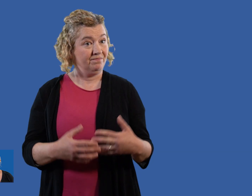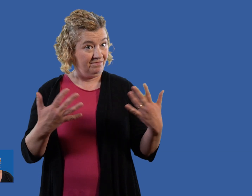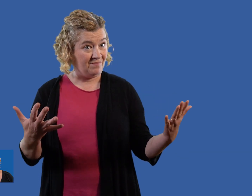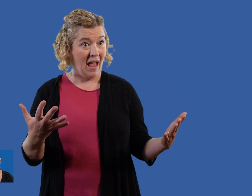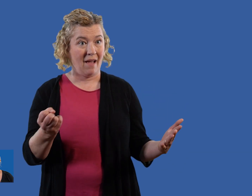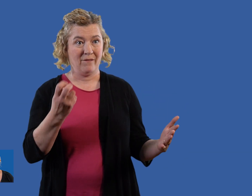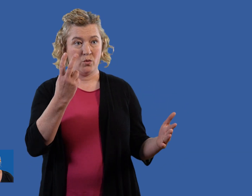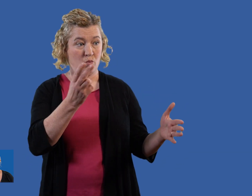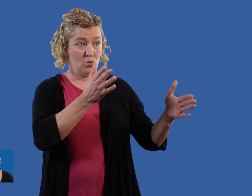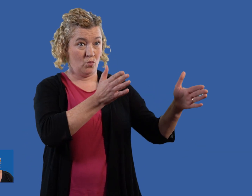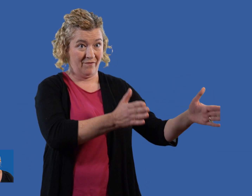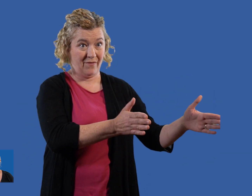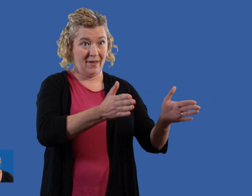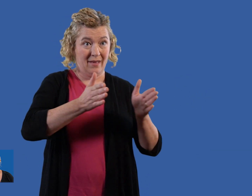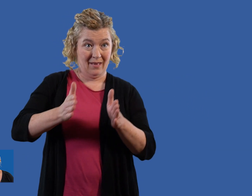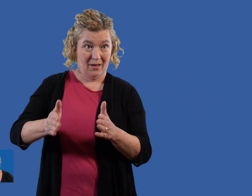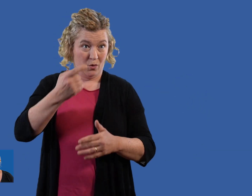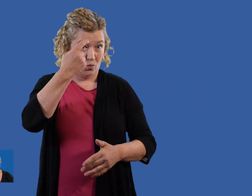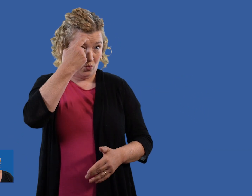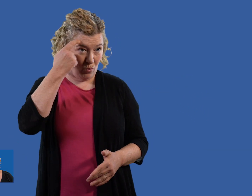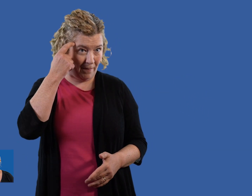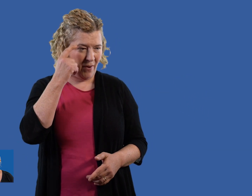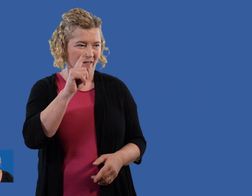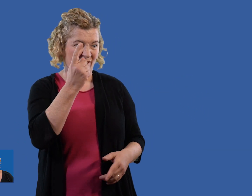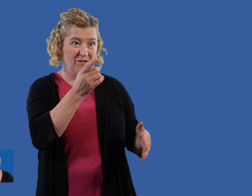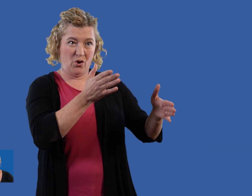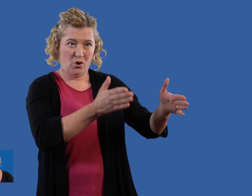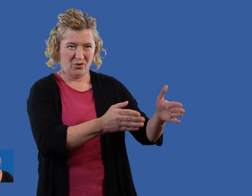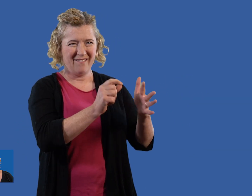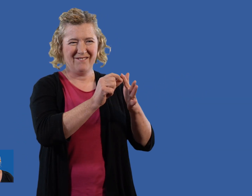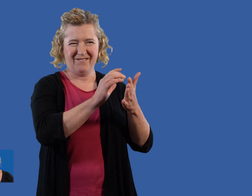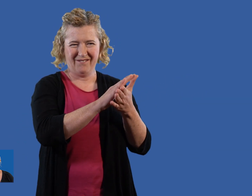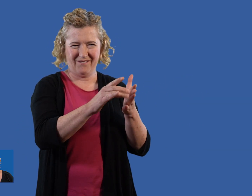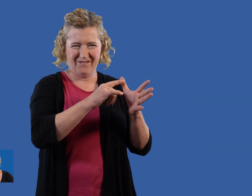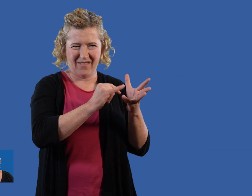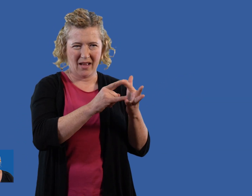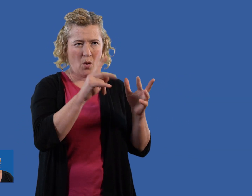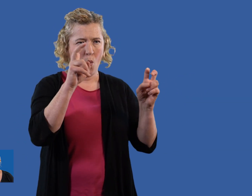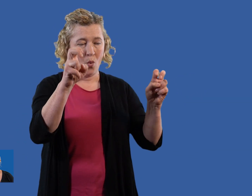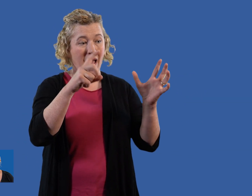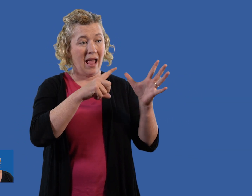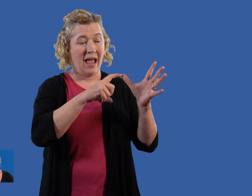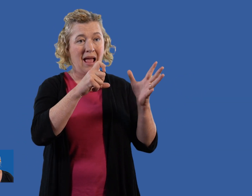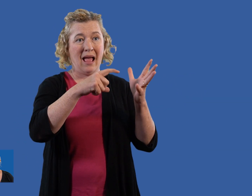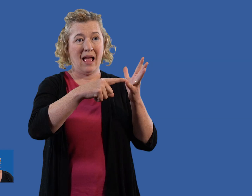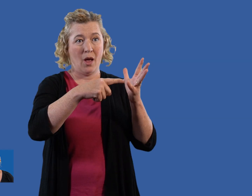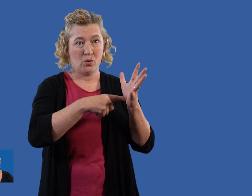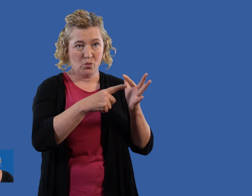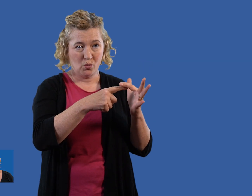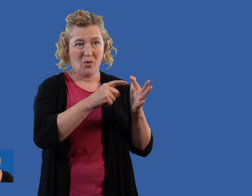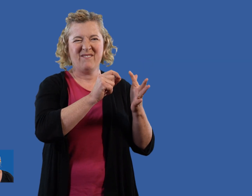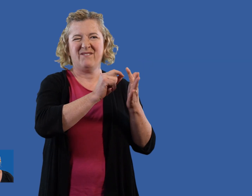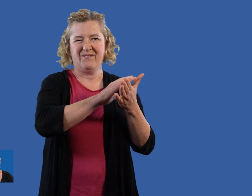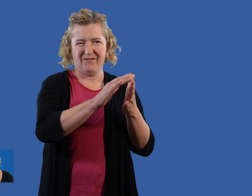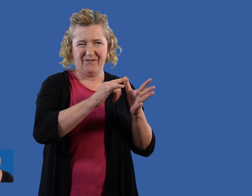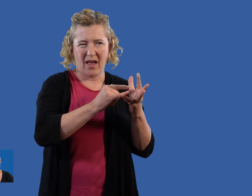Well, there are two phases of trauma. The first is called the acute phase or acute stress disorder.